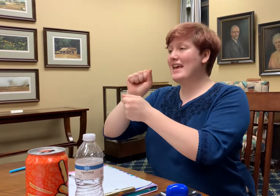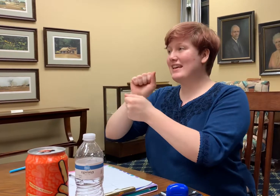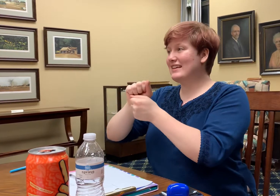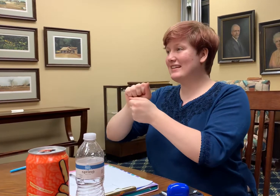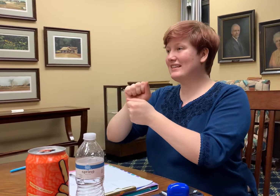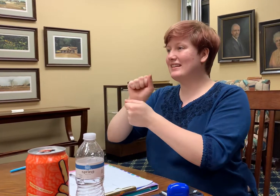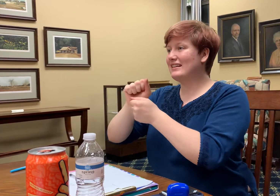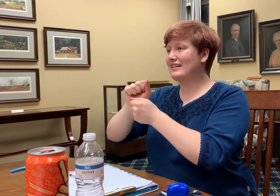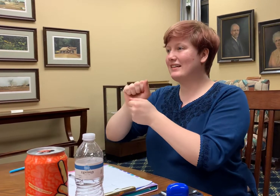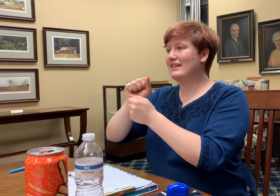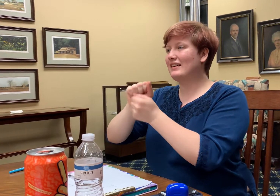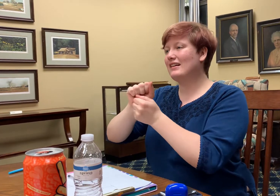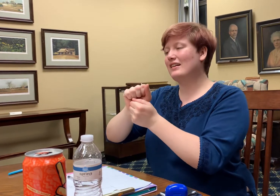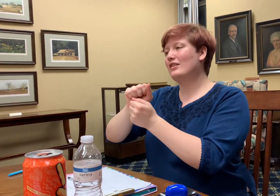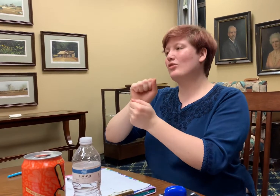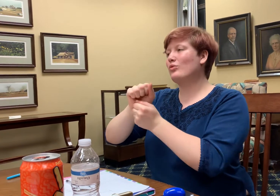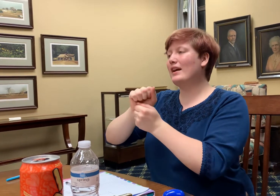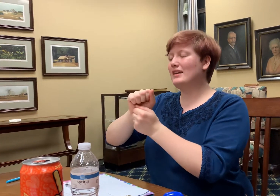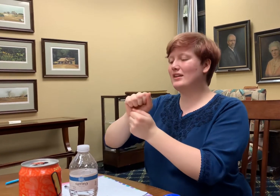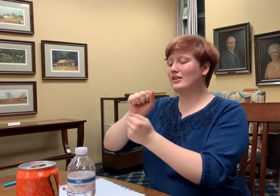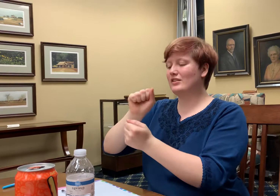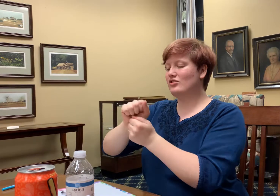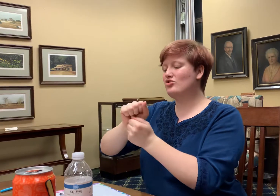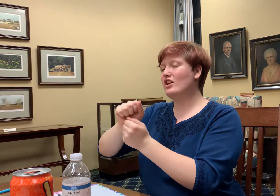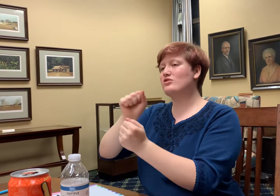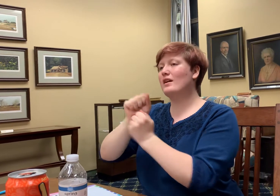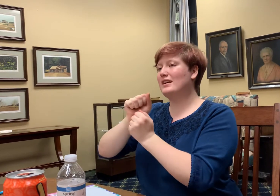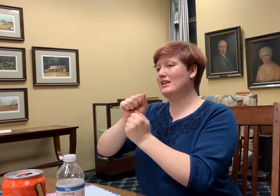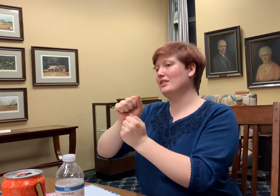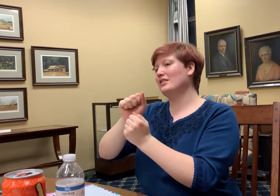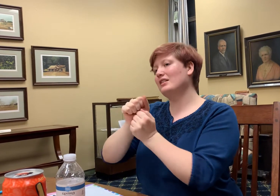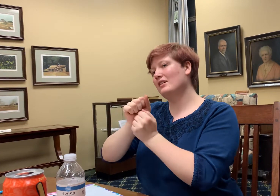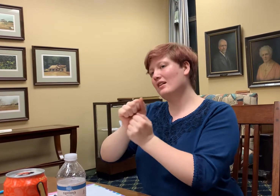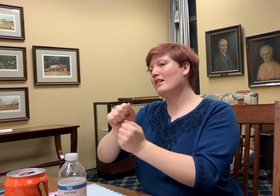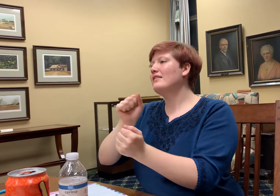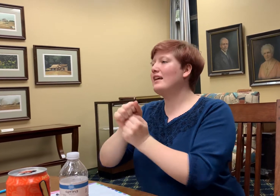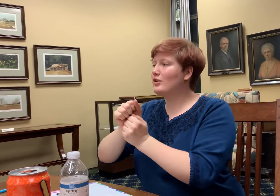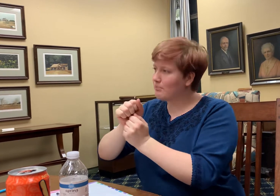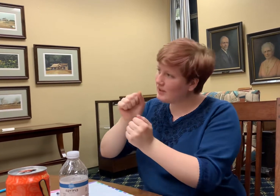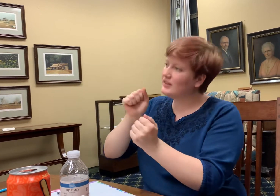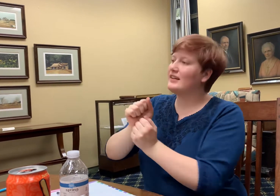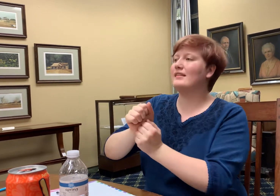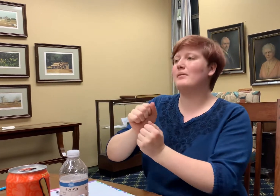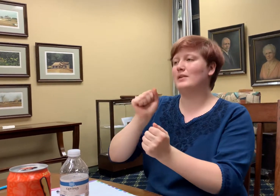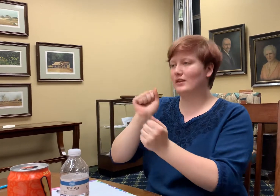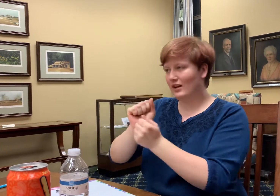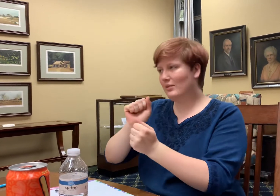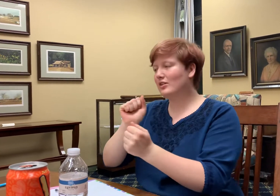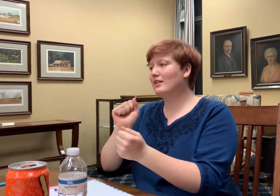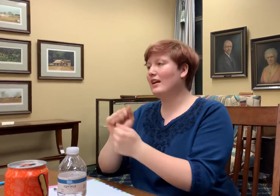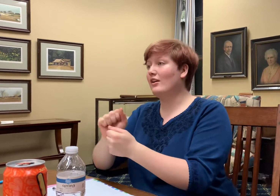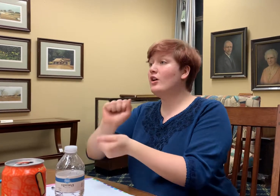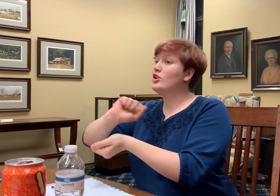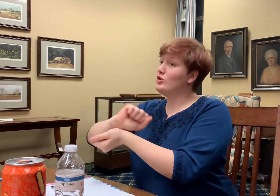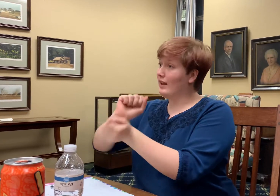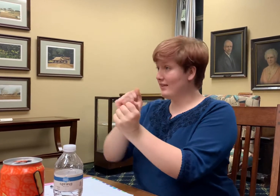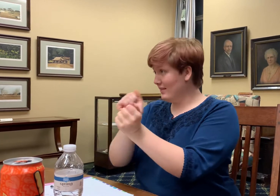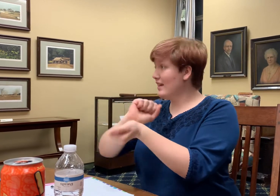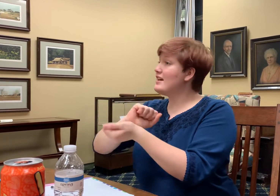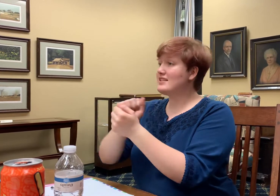Make. It's right here. Just right here. It's like you're building something, like you're hammering in a nail. You do like this, that